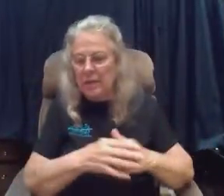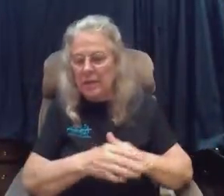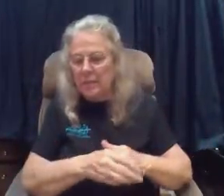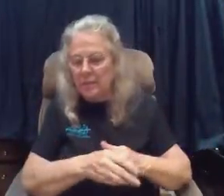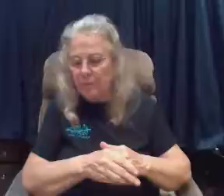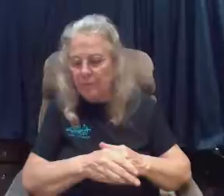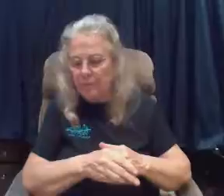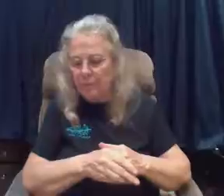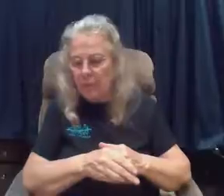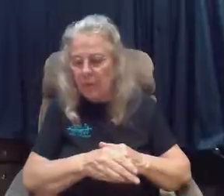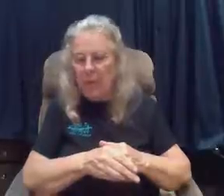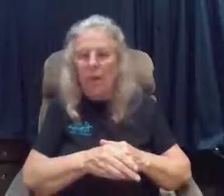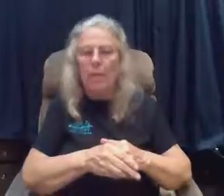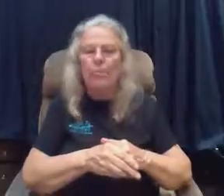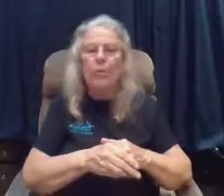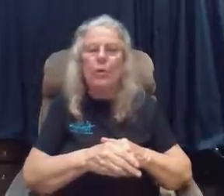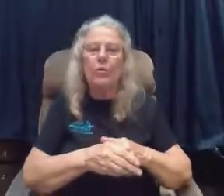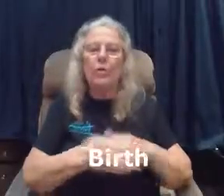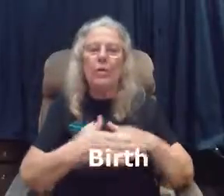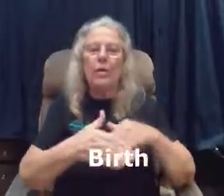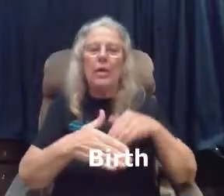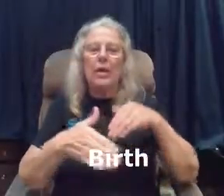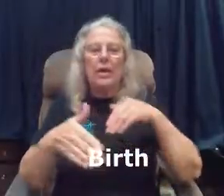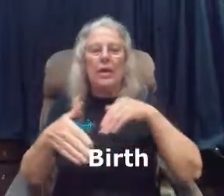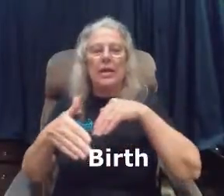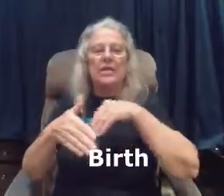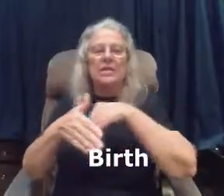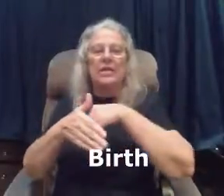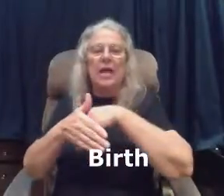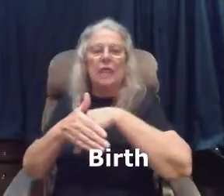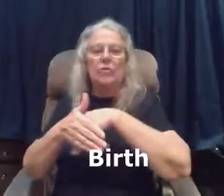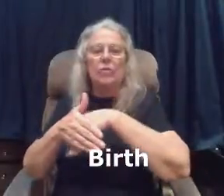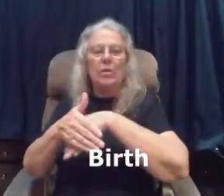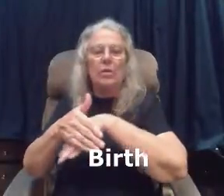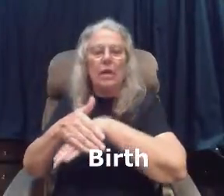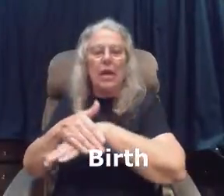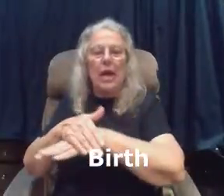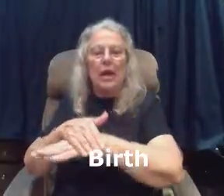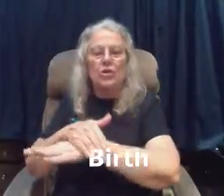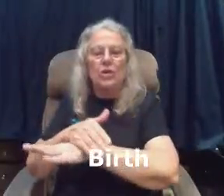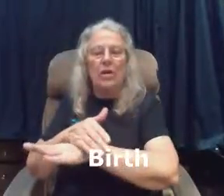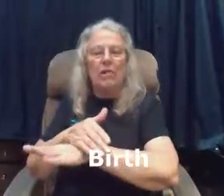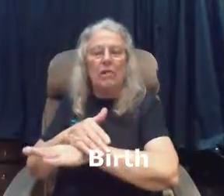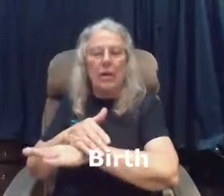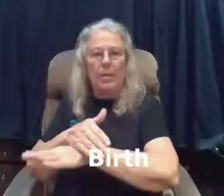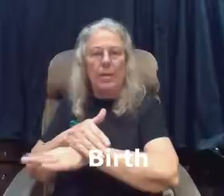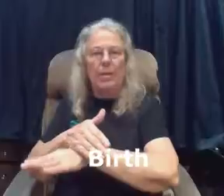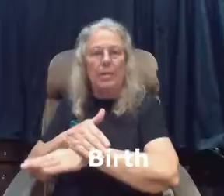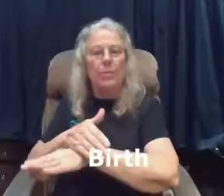ending. Birth, it is the natural action of a baby being